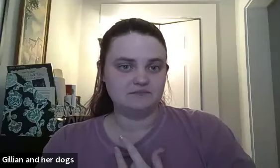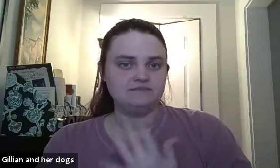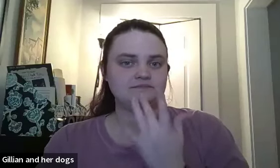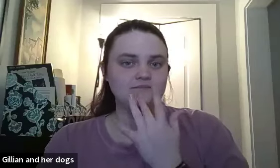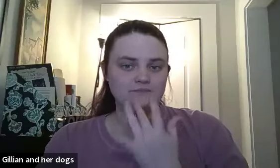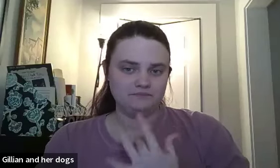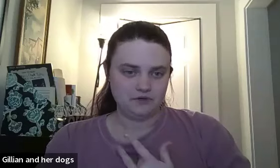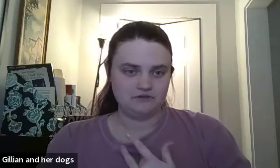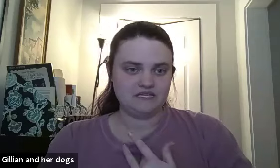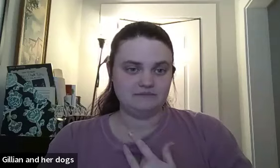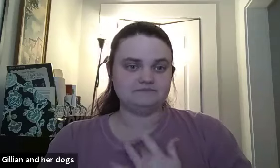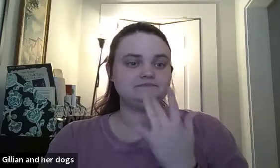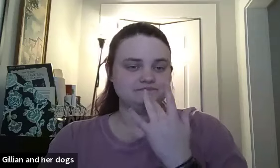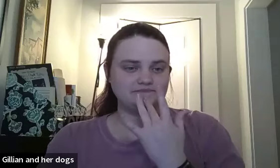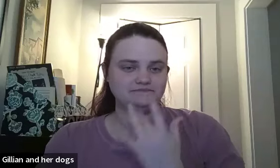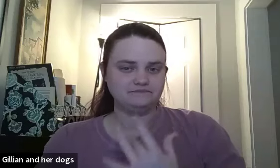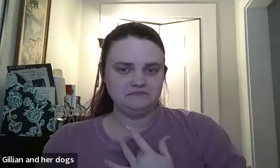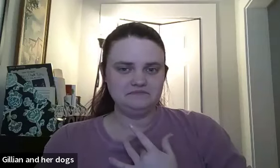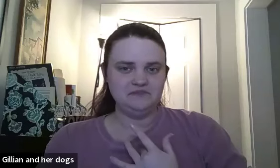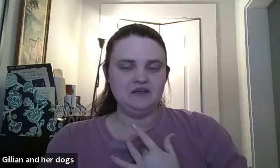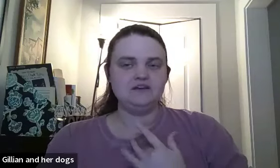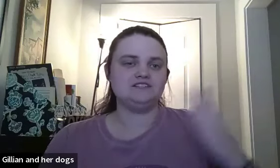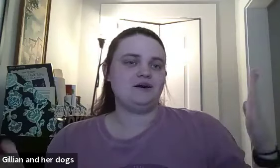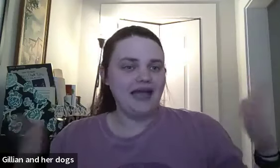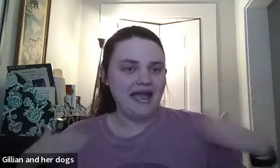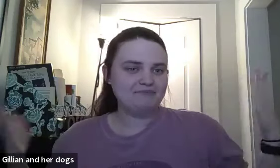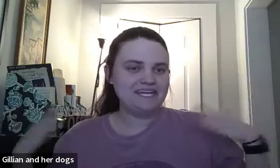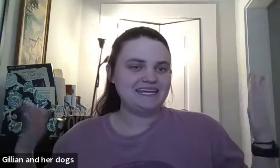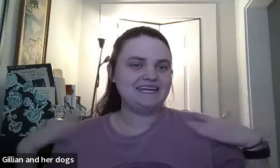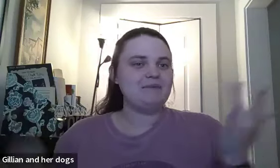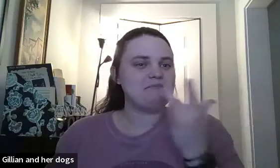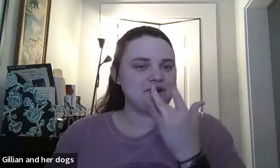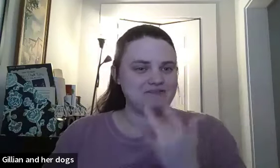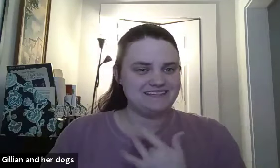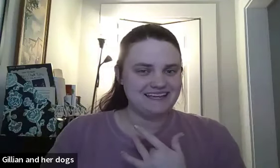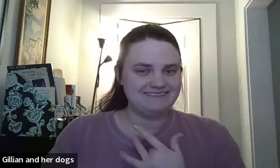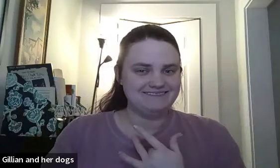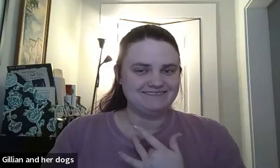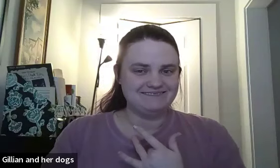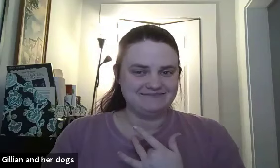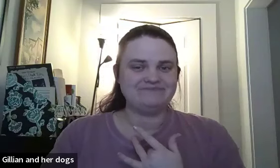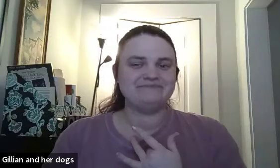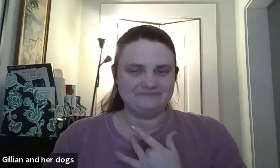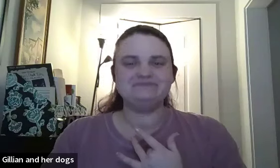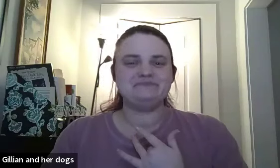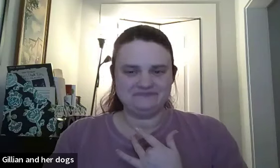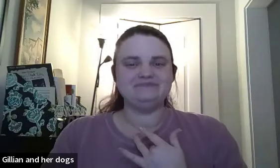Birthday. Birthday. So happy birthday.